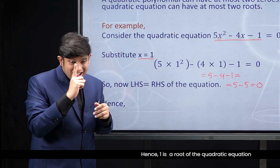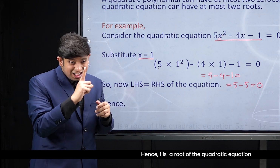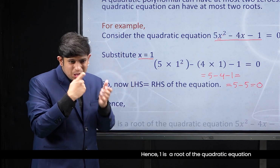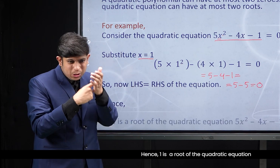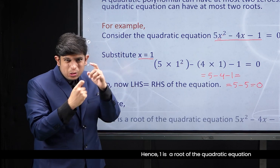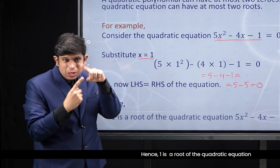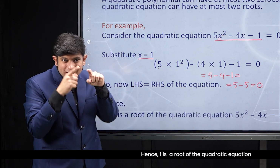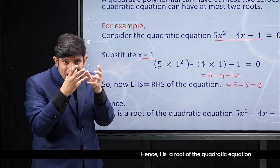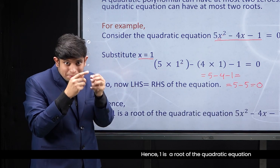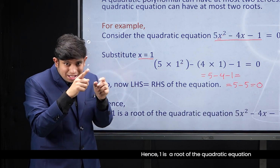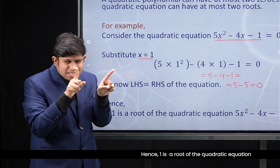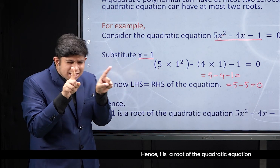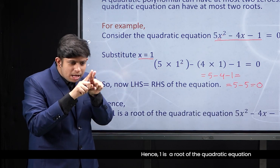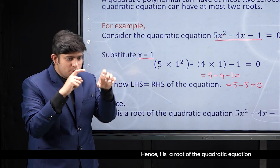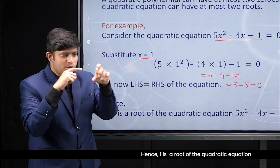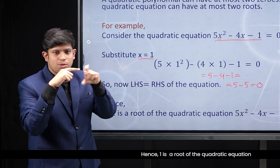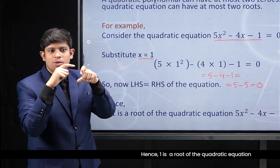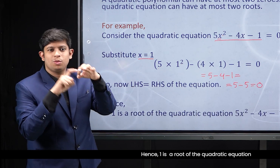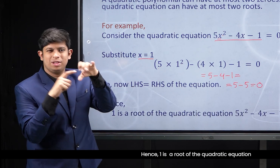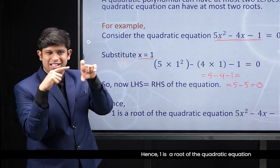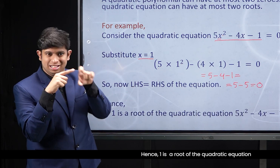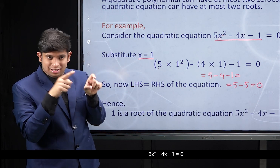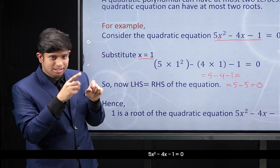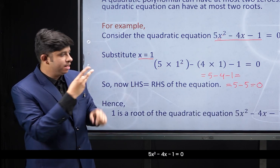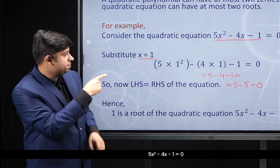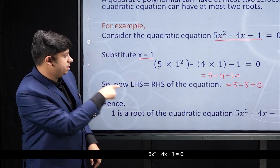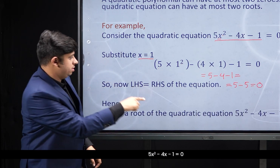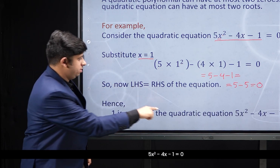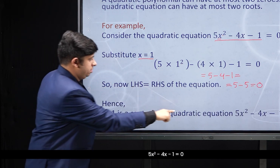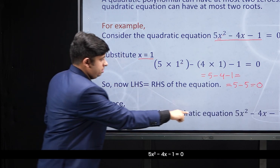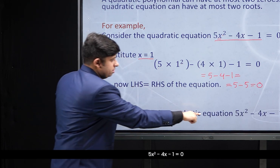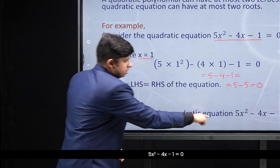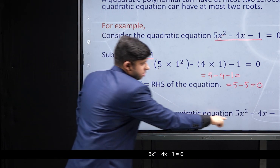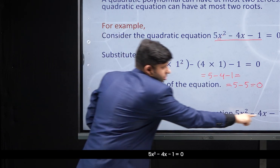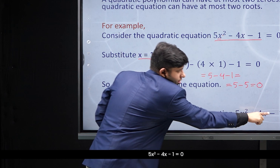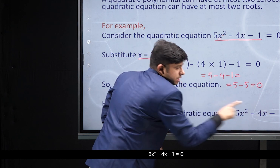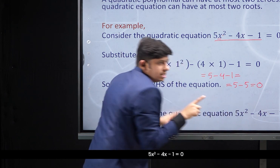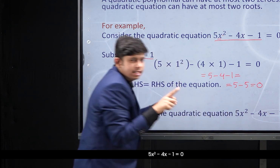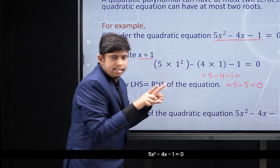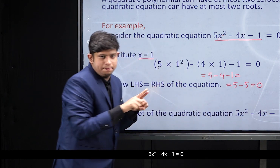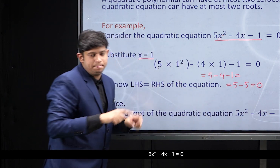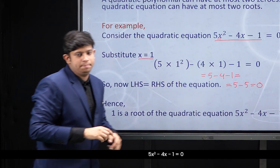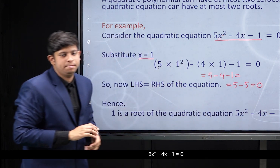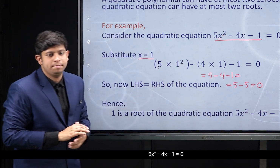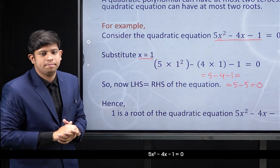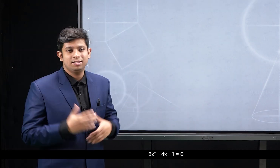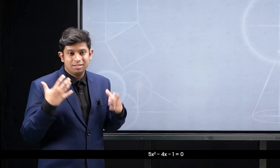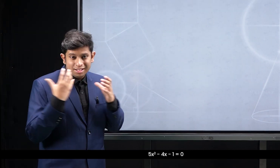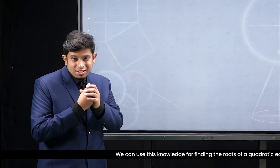Hence, 1 is a root of the quadratic equation 5x square minus 4x minus 1 equal to 0. We